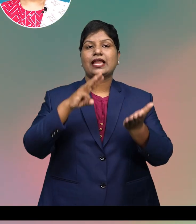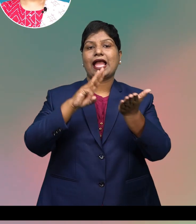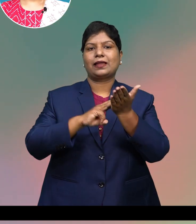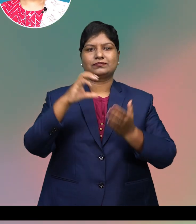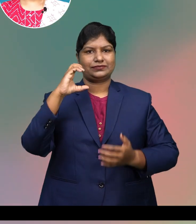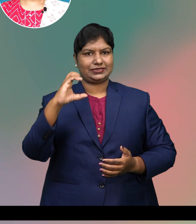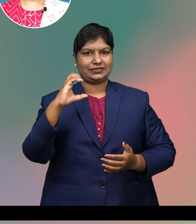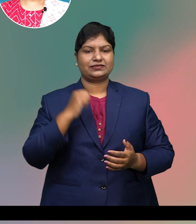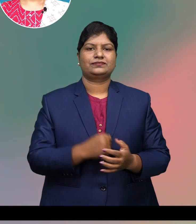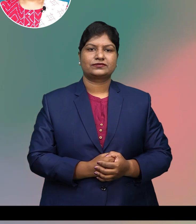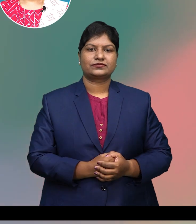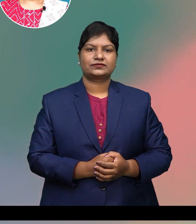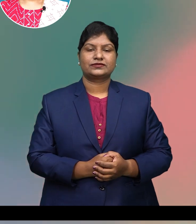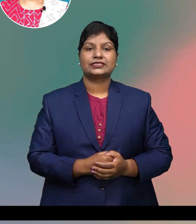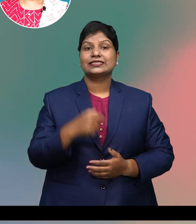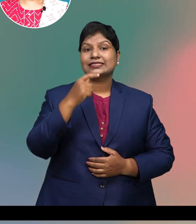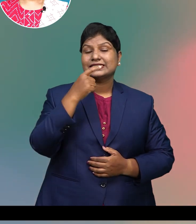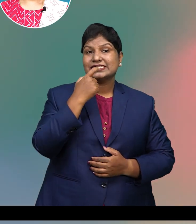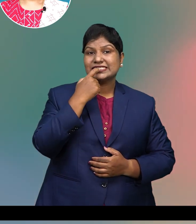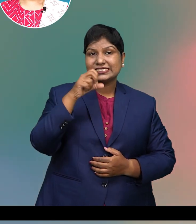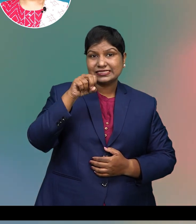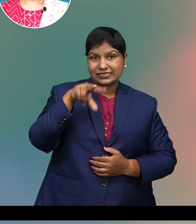menstruation, sperm,